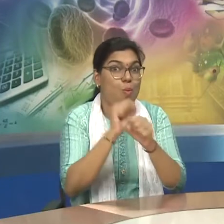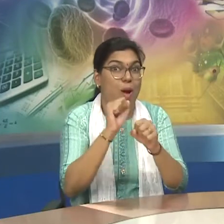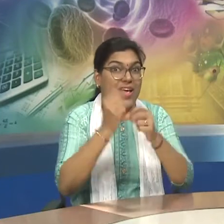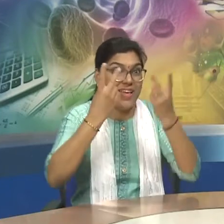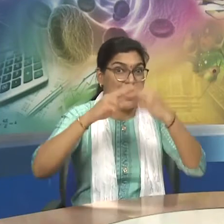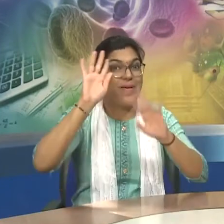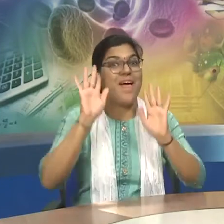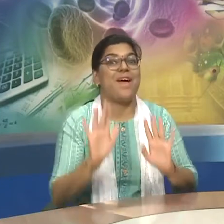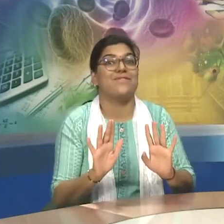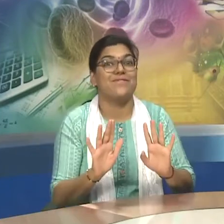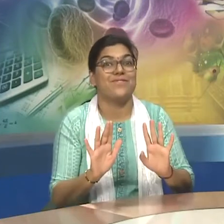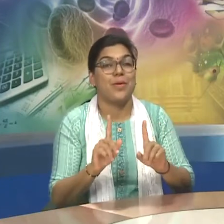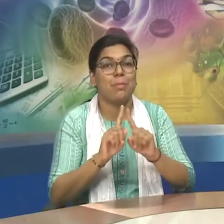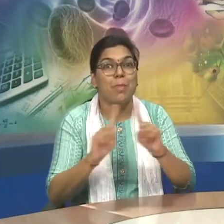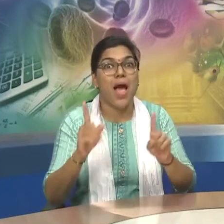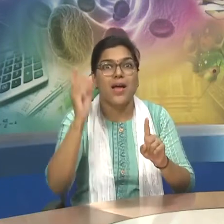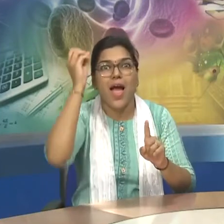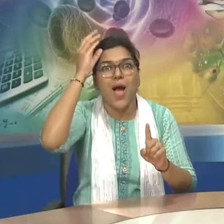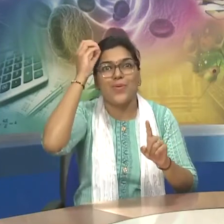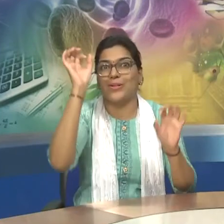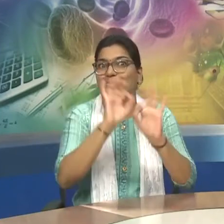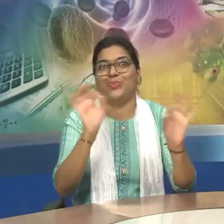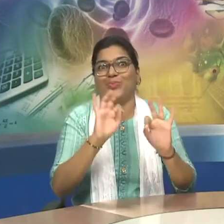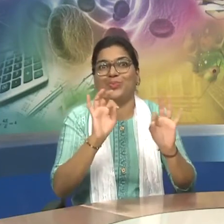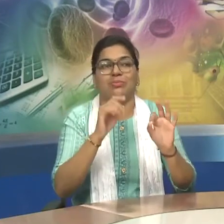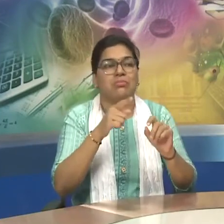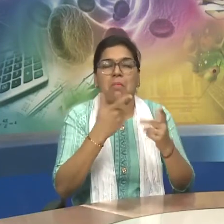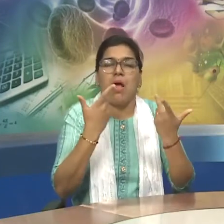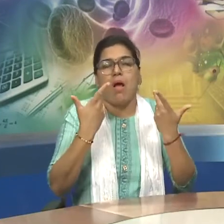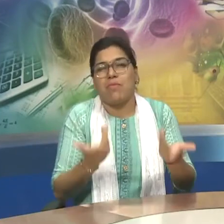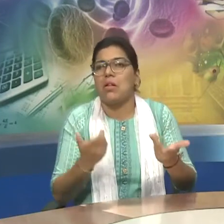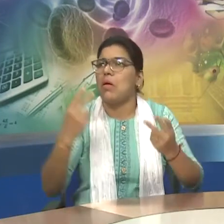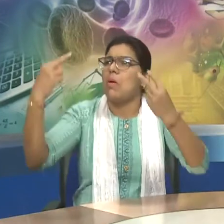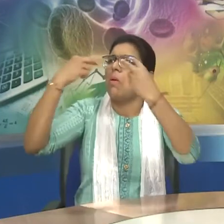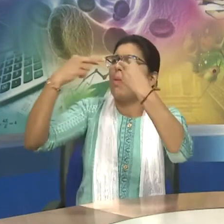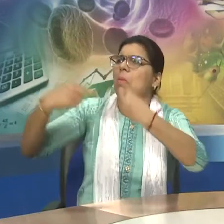It is common for all the